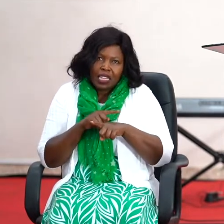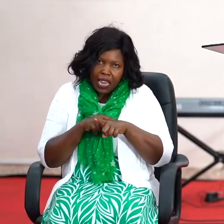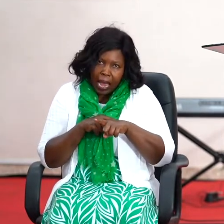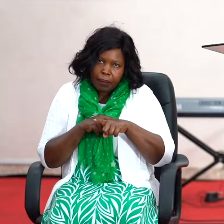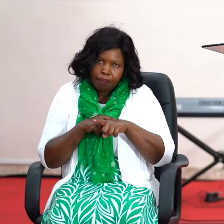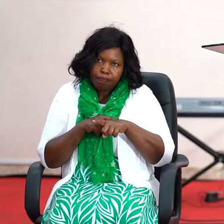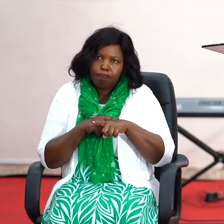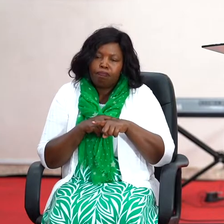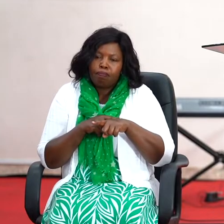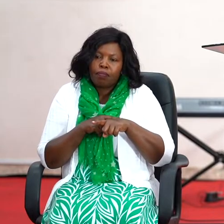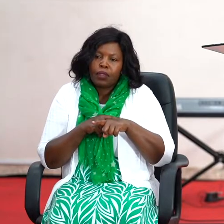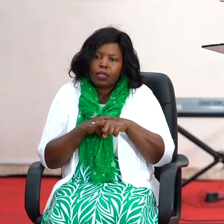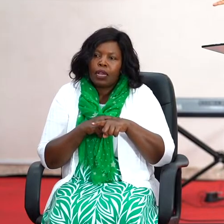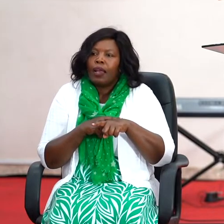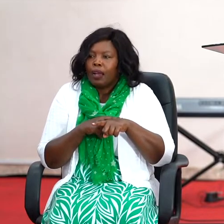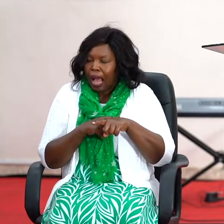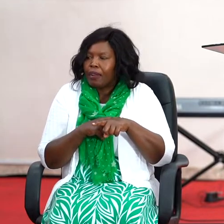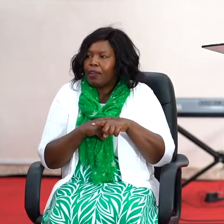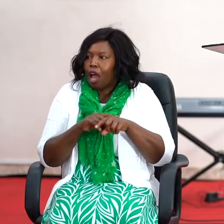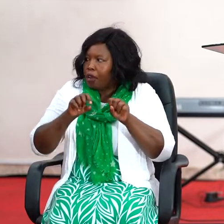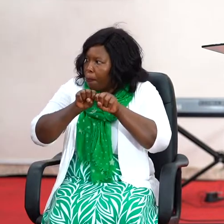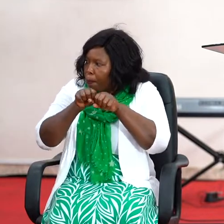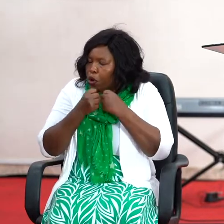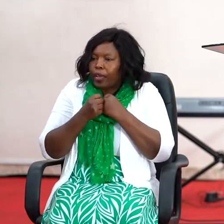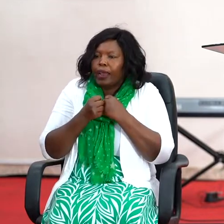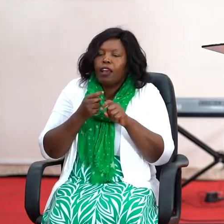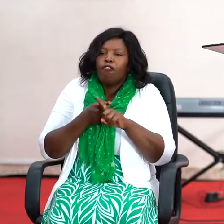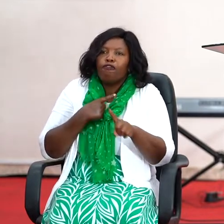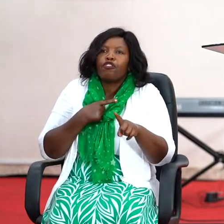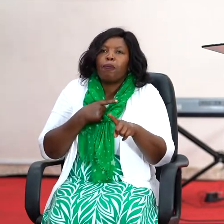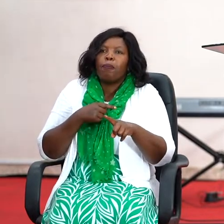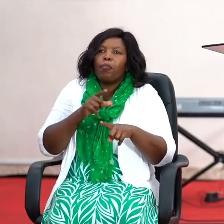when the plague had broken out from the Lord.